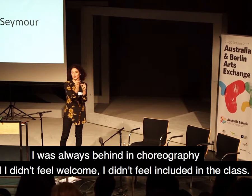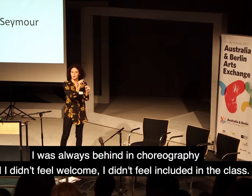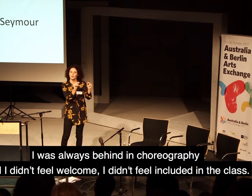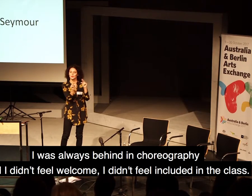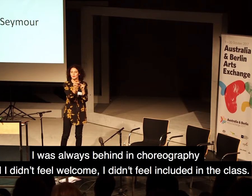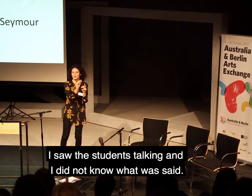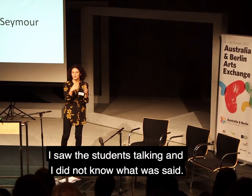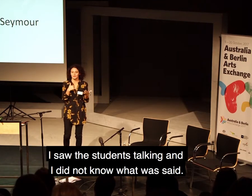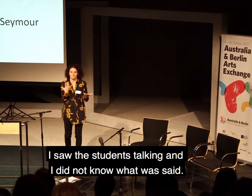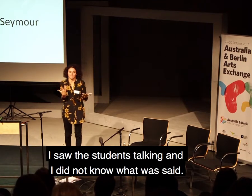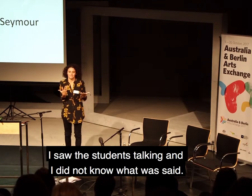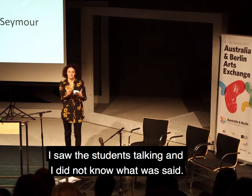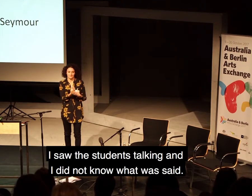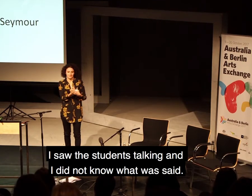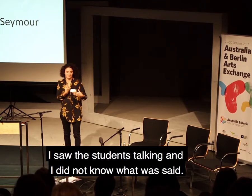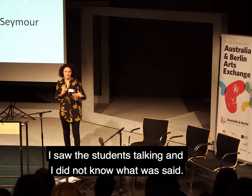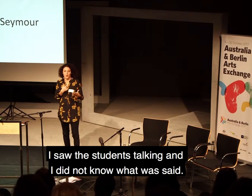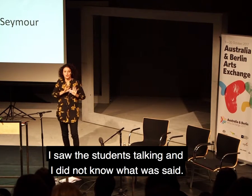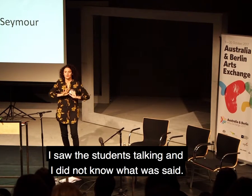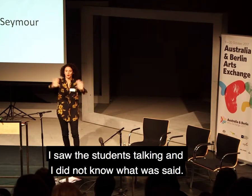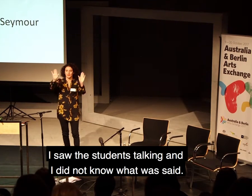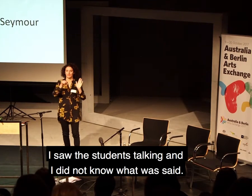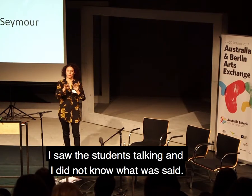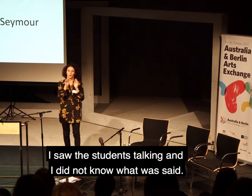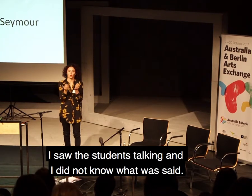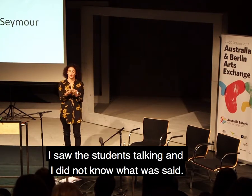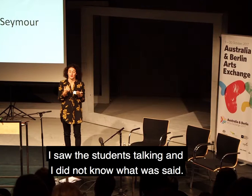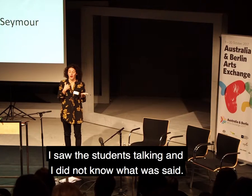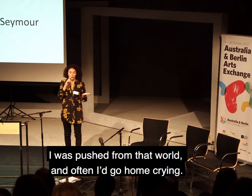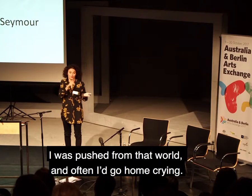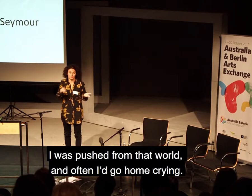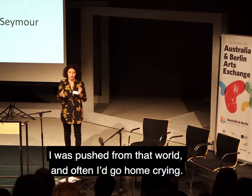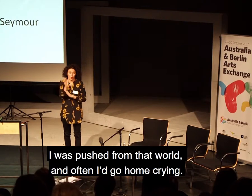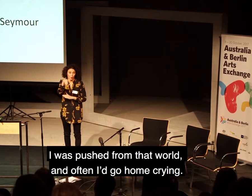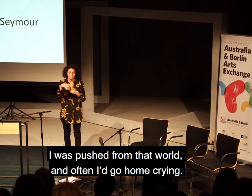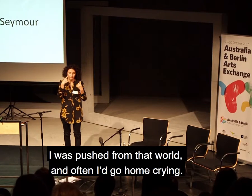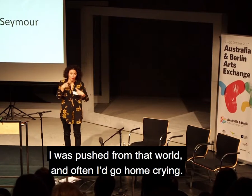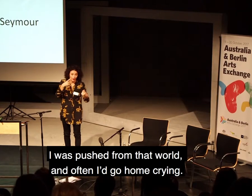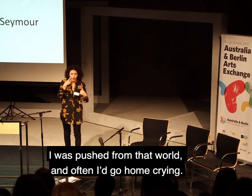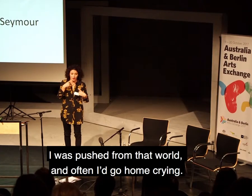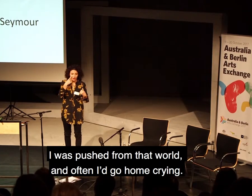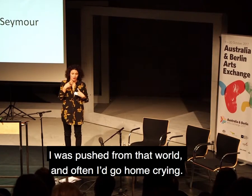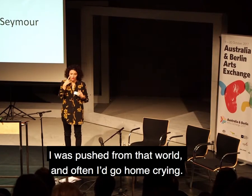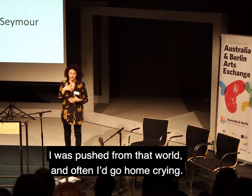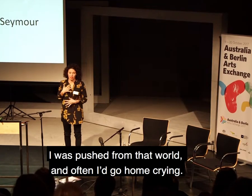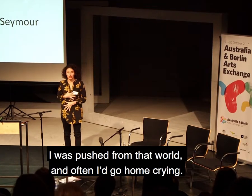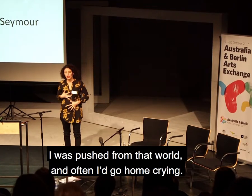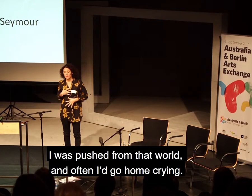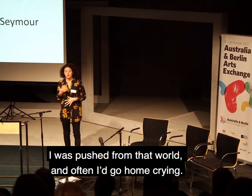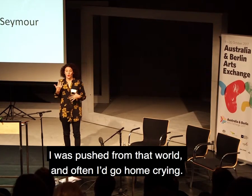class. I saw the students talking, and I did not know what was said. I was pushed from that world, and often I'd go